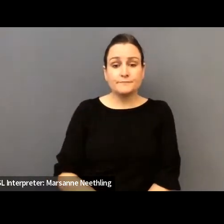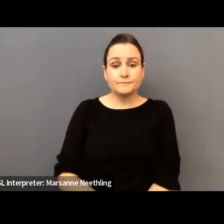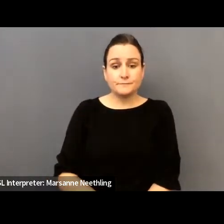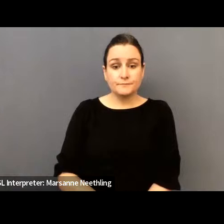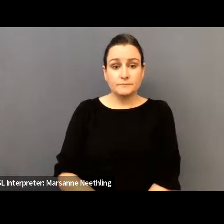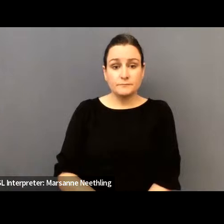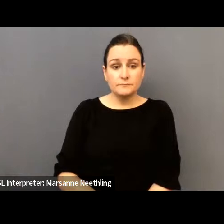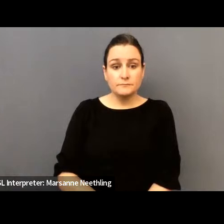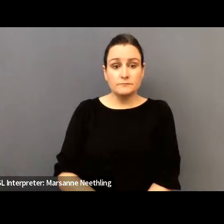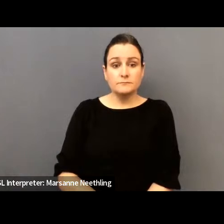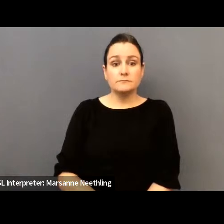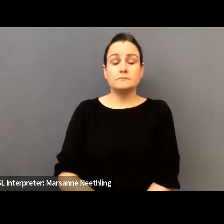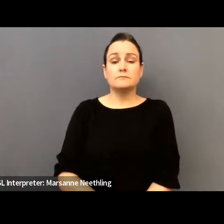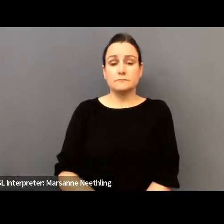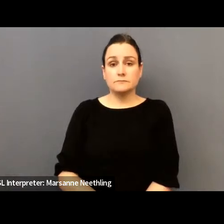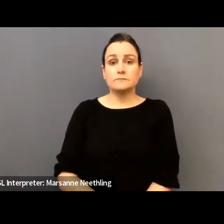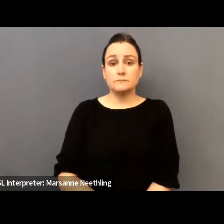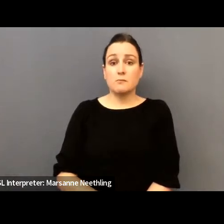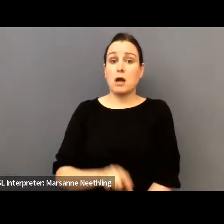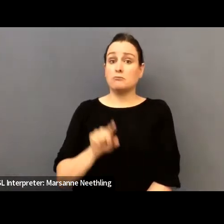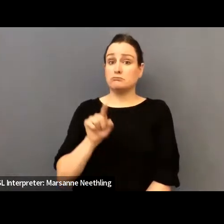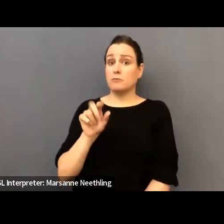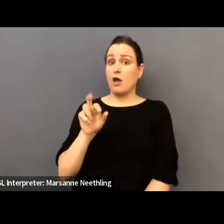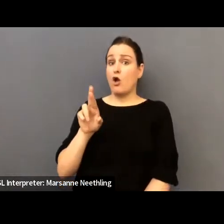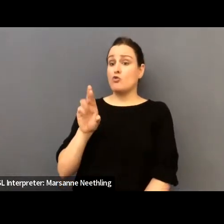But you do raise a valuable point there that